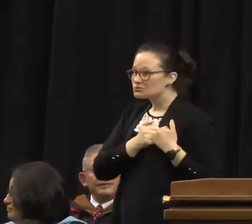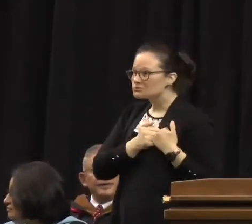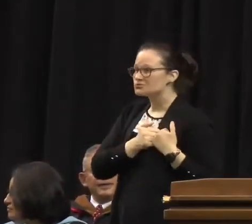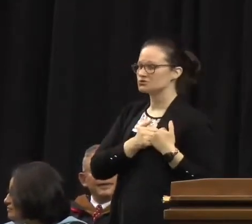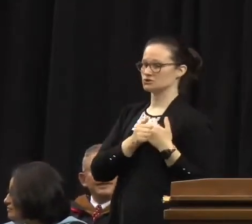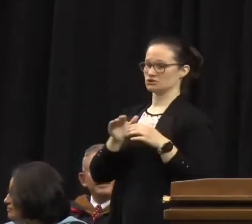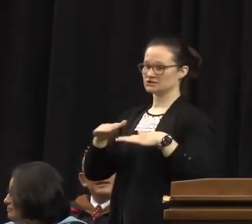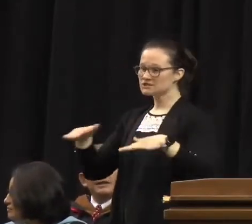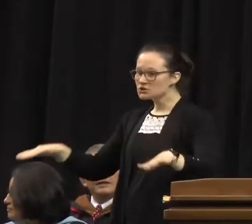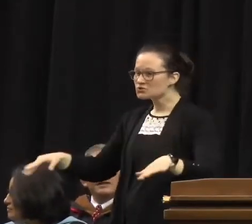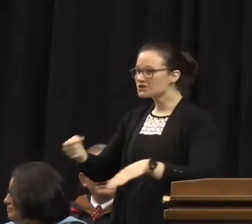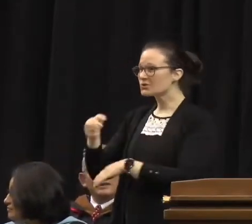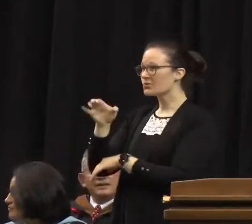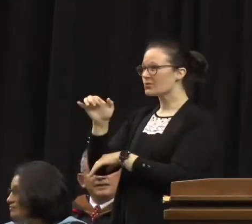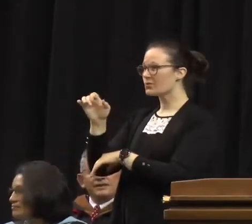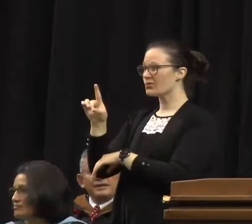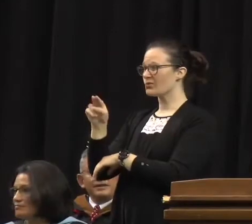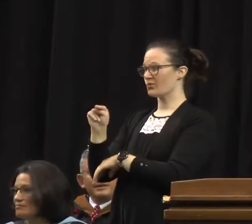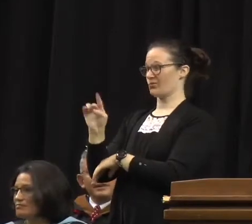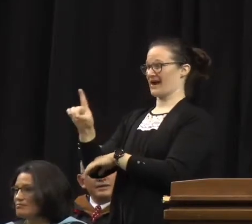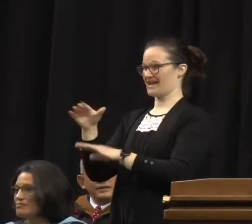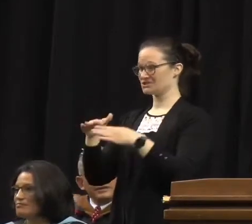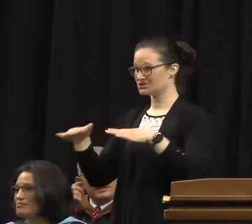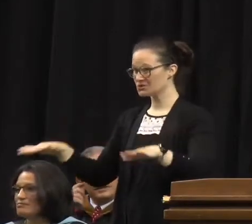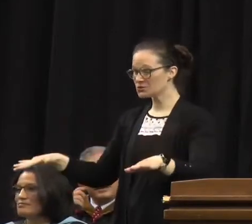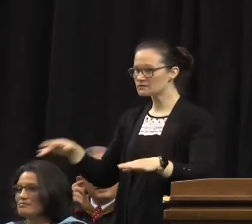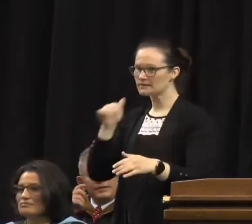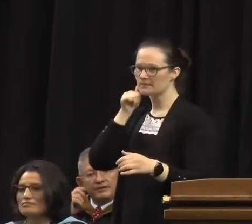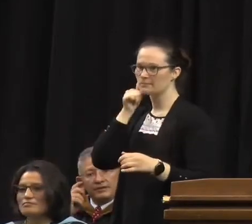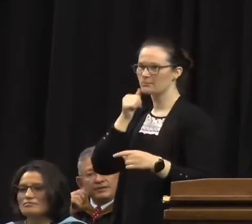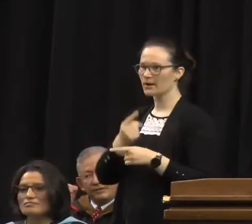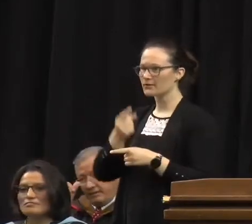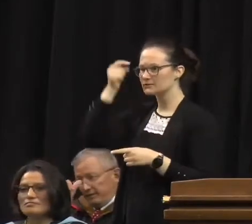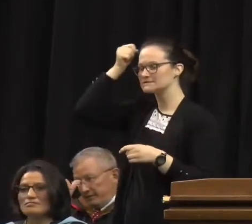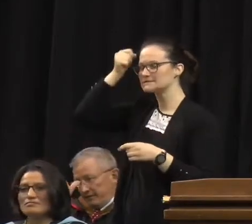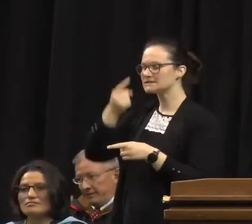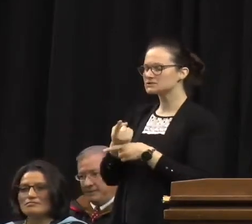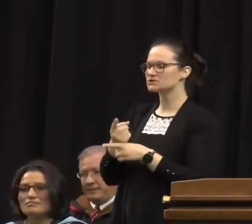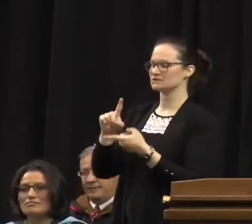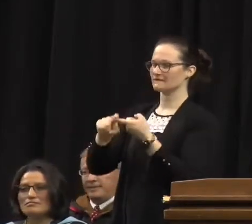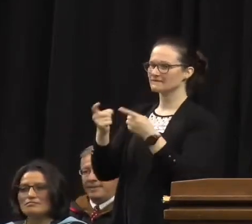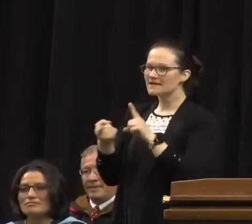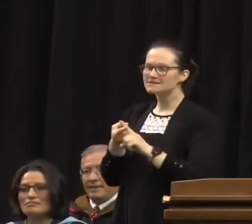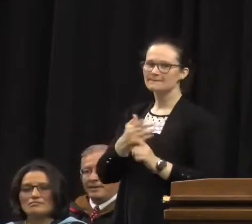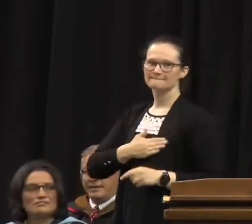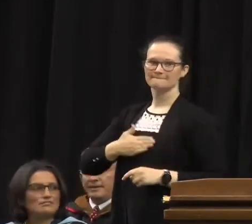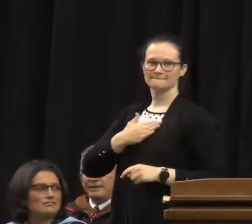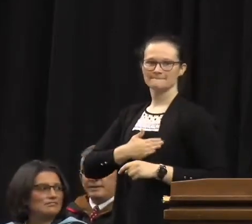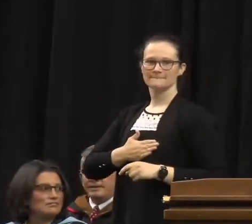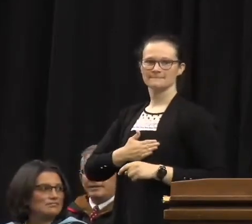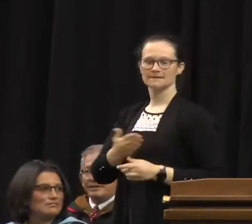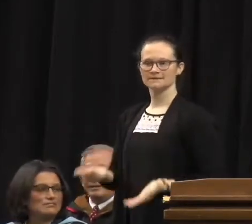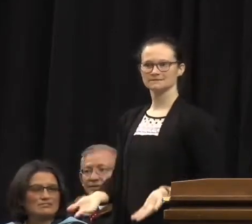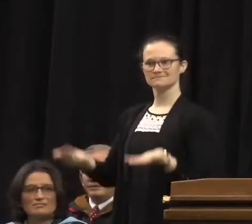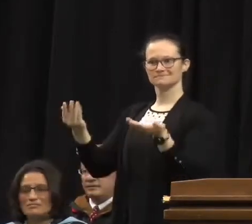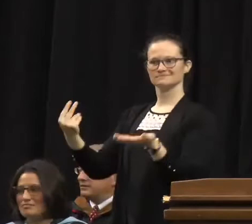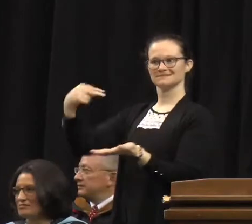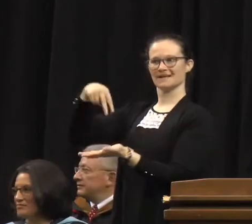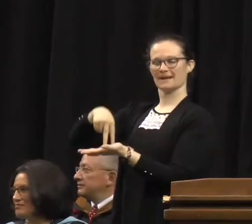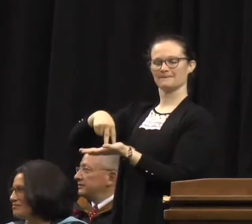children, grandchildren, brothers, sisters, and other family and friends of graduates, please take a moment and